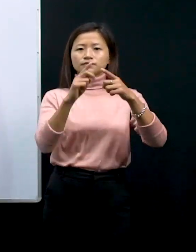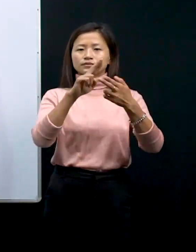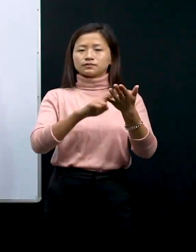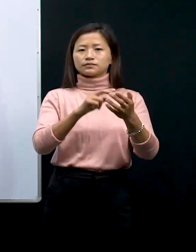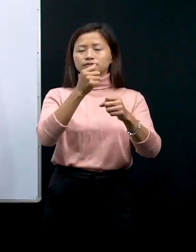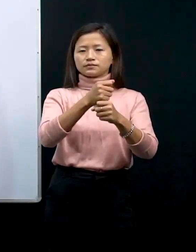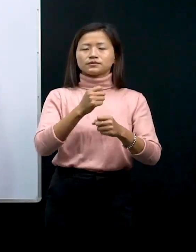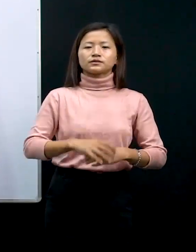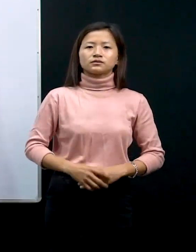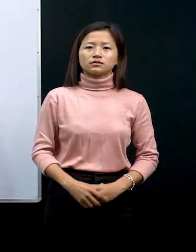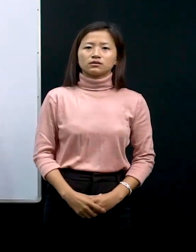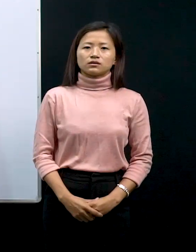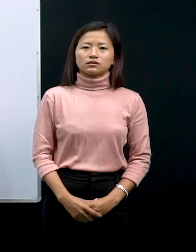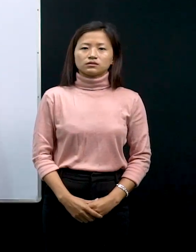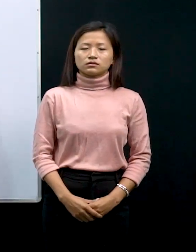That you have to be clear.